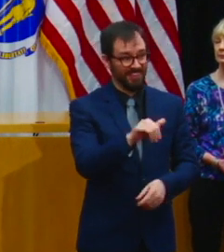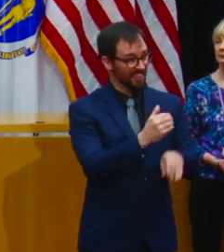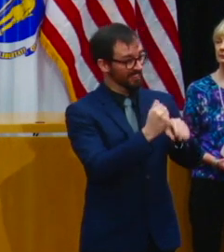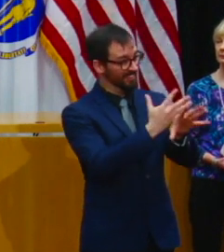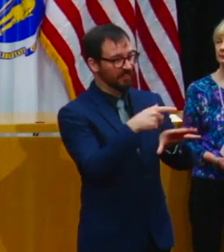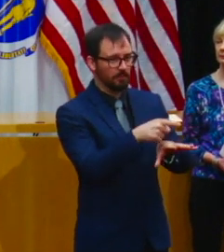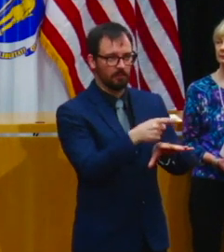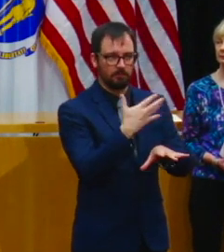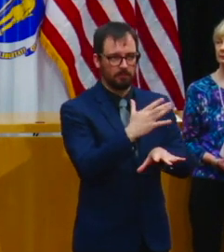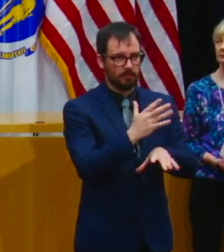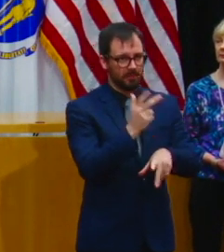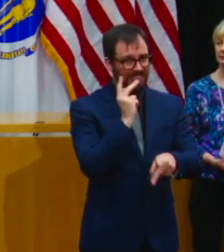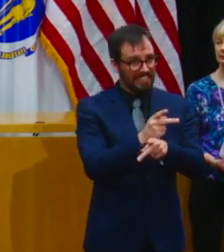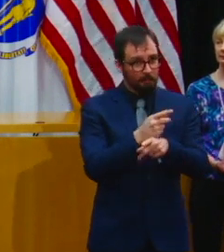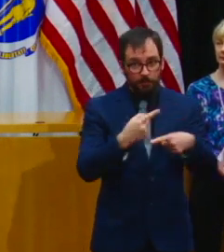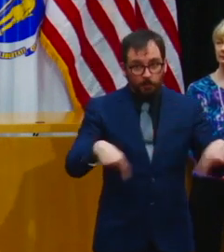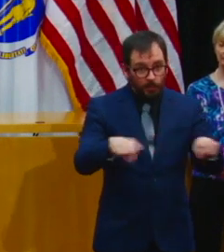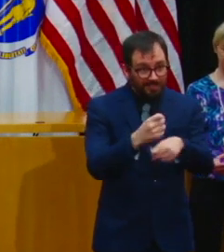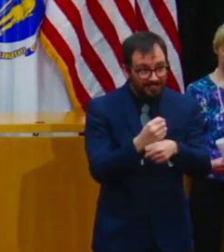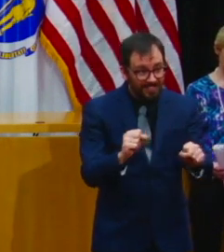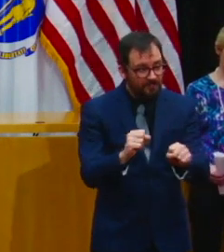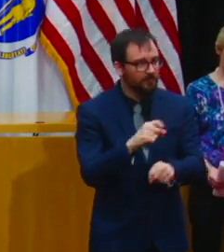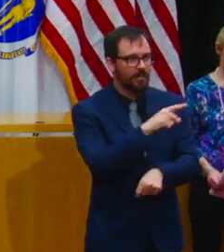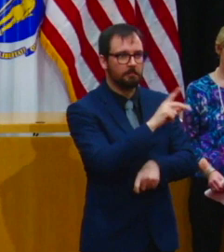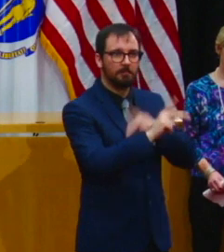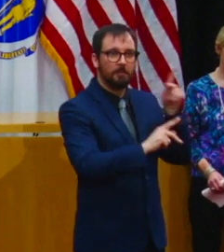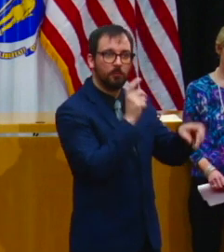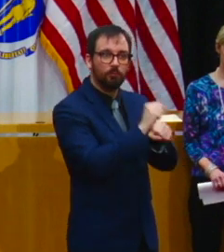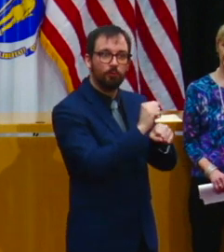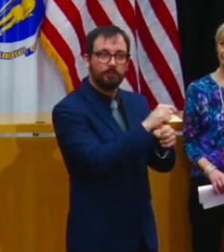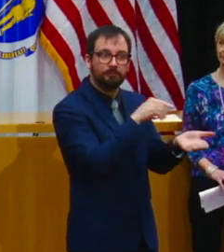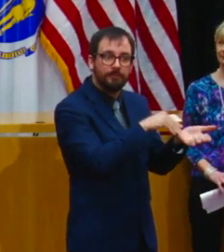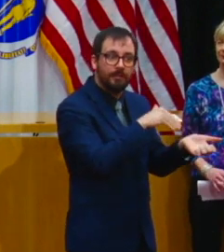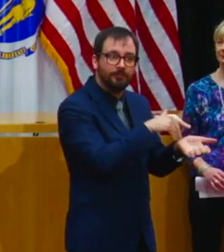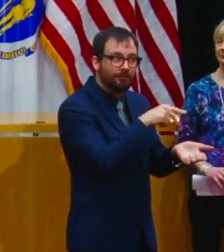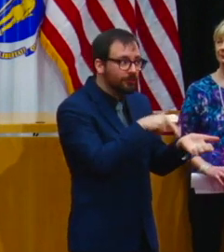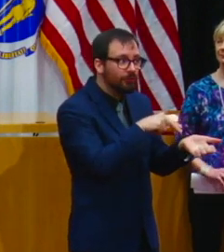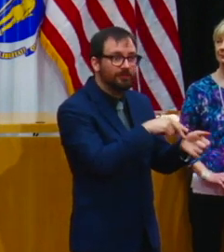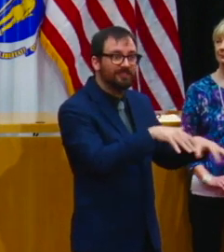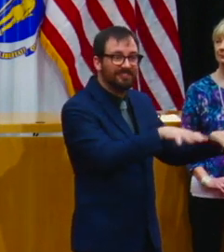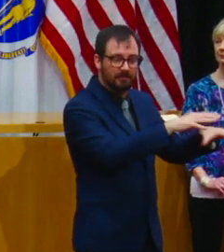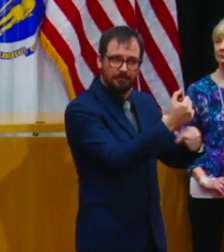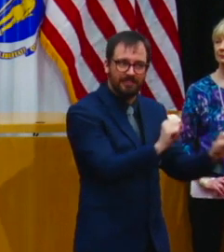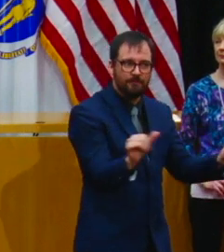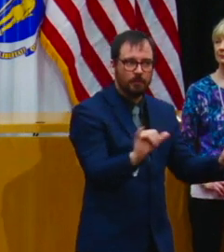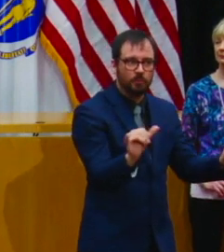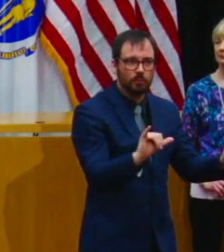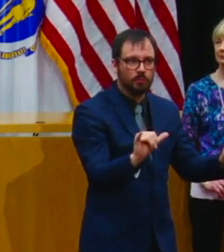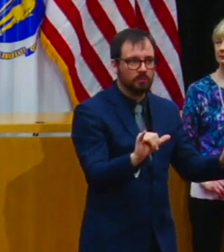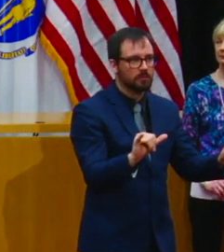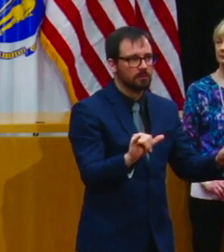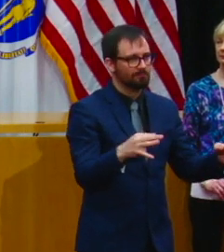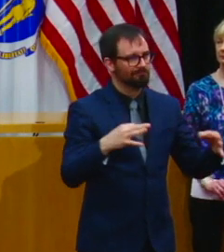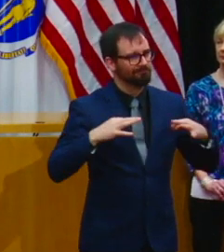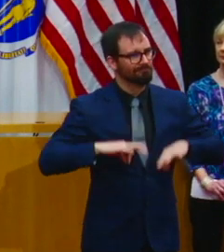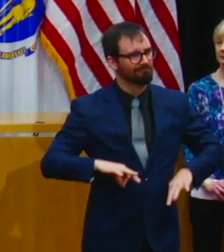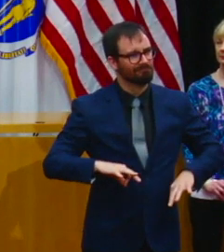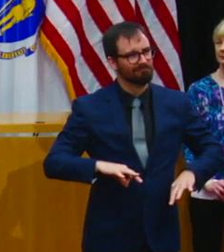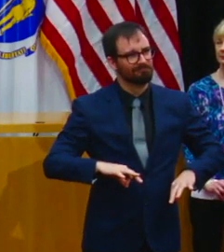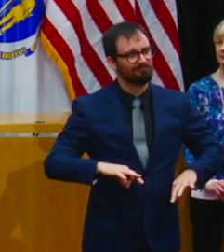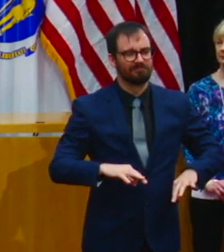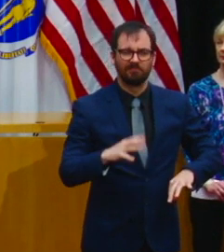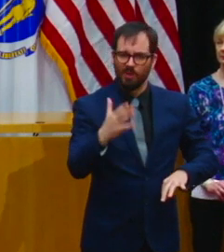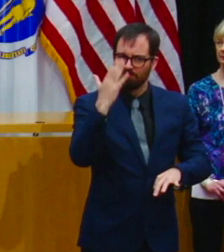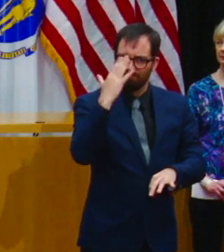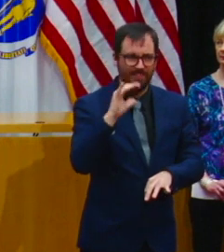ordered telemedicine to be fully covered by health insurance for all services, and I urge everybody to take full advantage of it and not